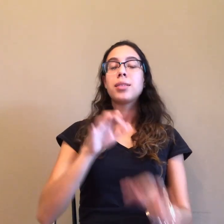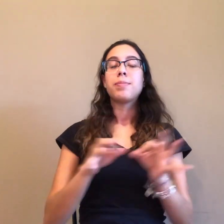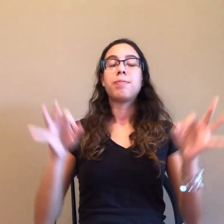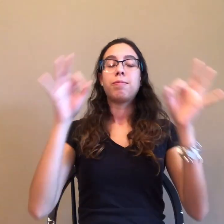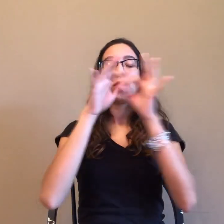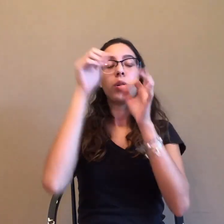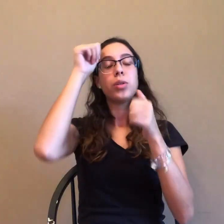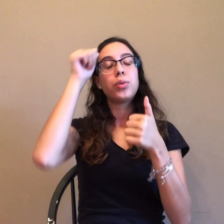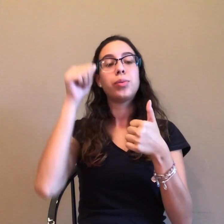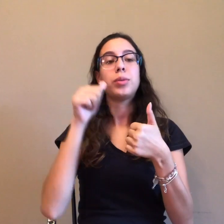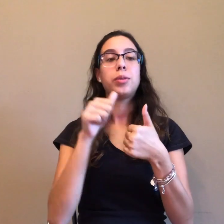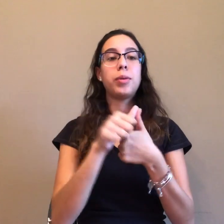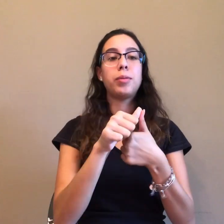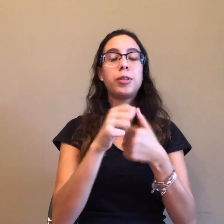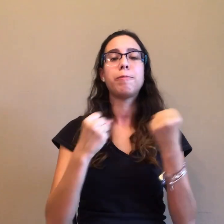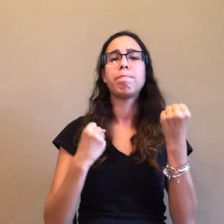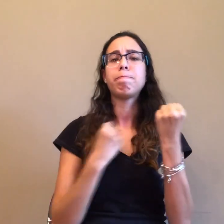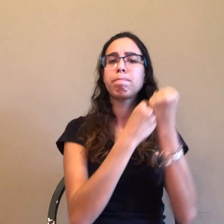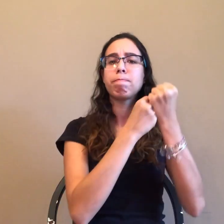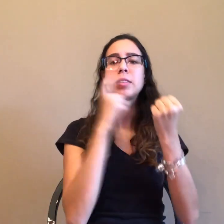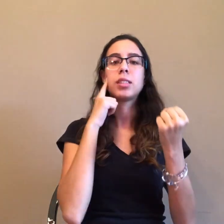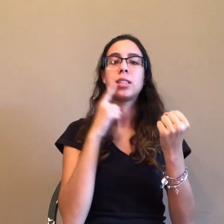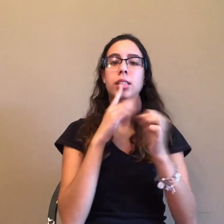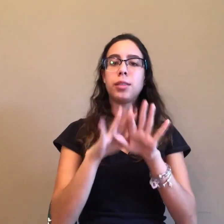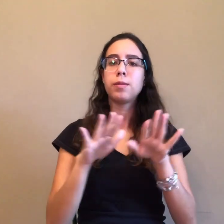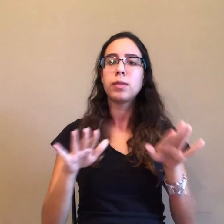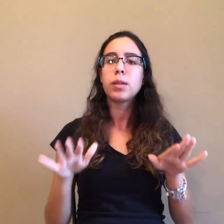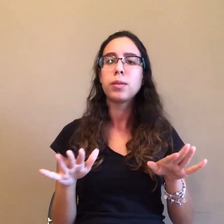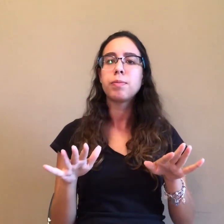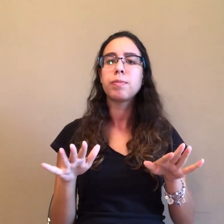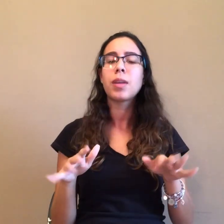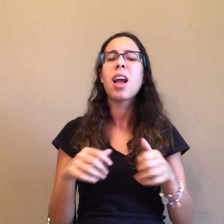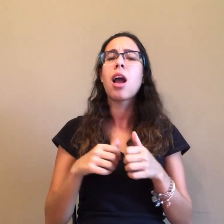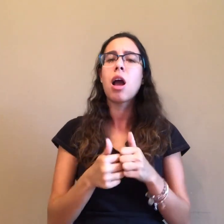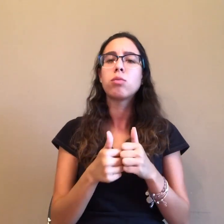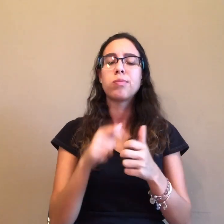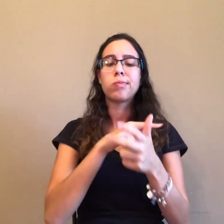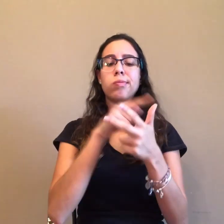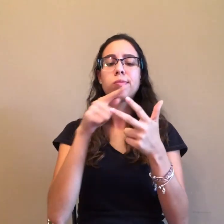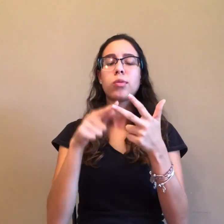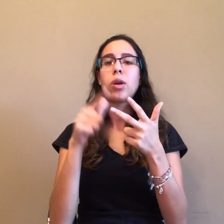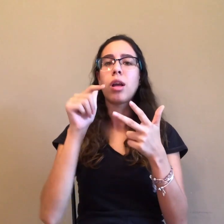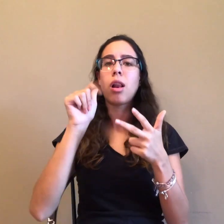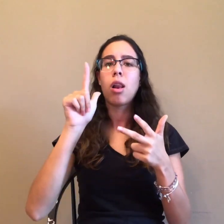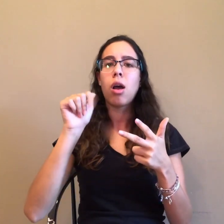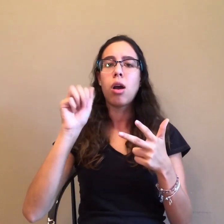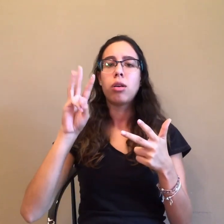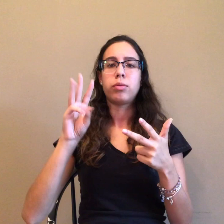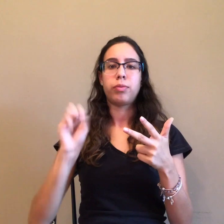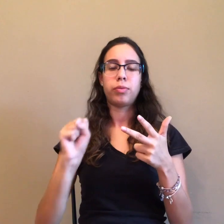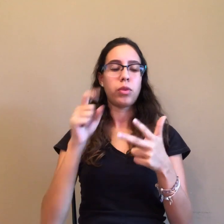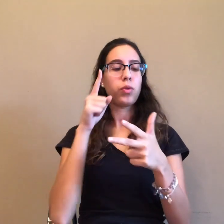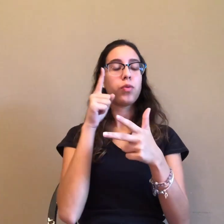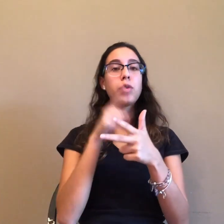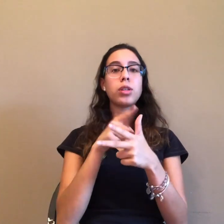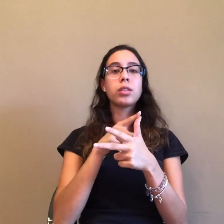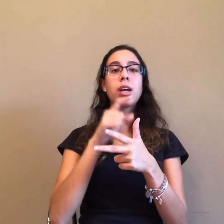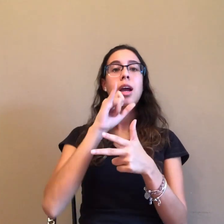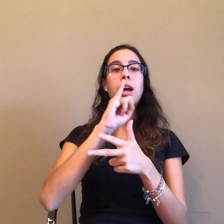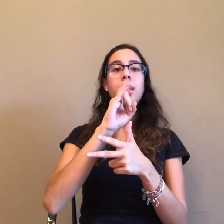It is important to remember to advocate for deaf children. There's 3 laws that protect deaf children.